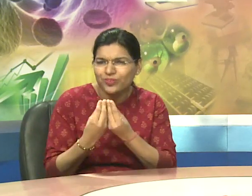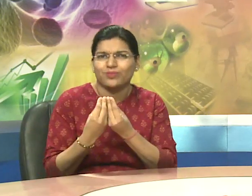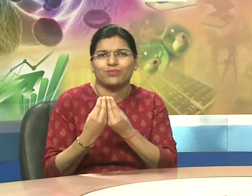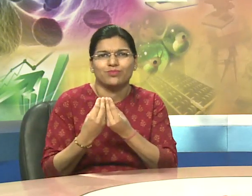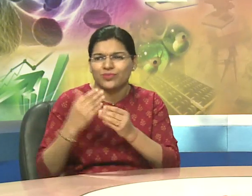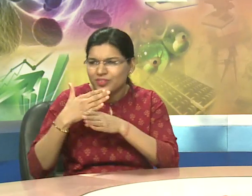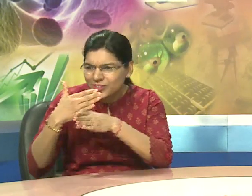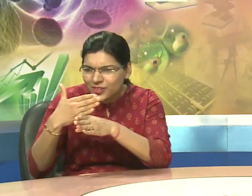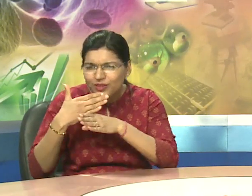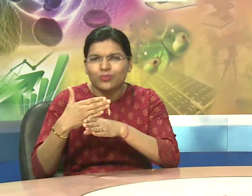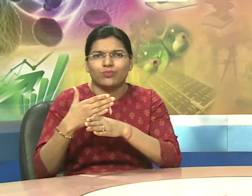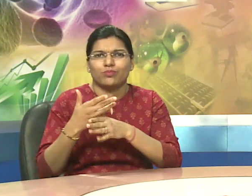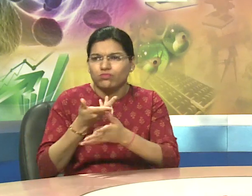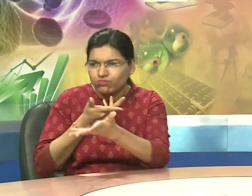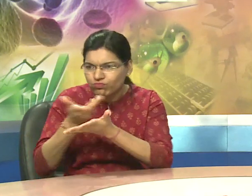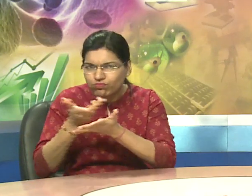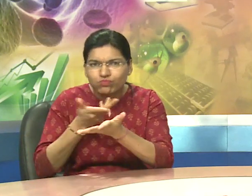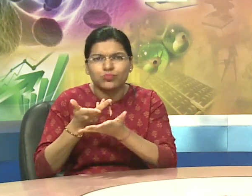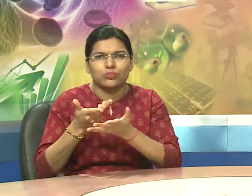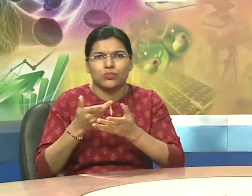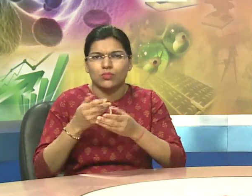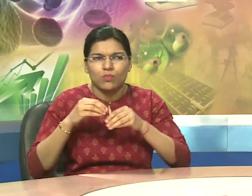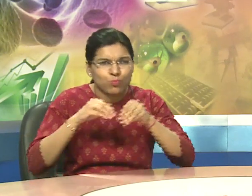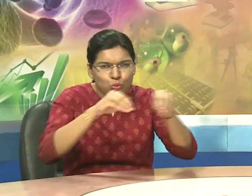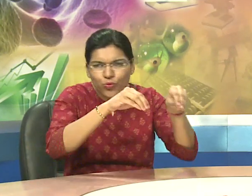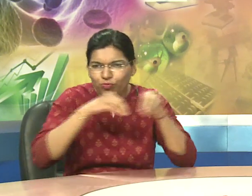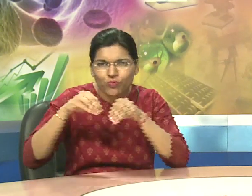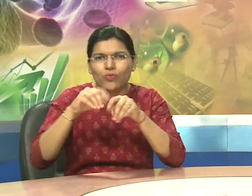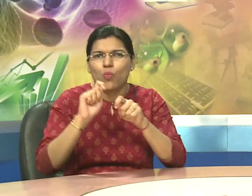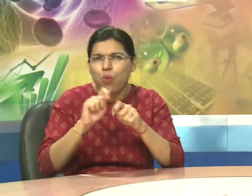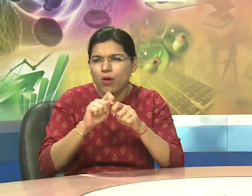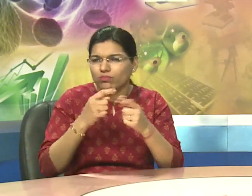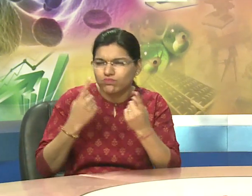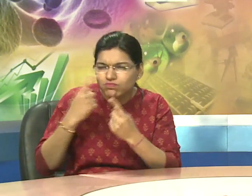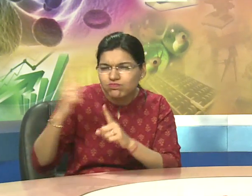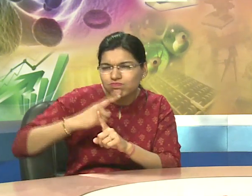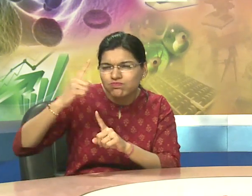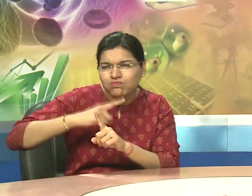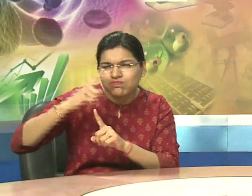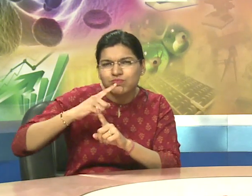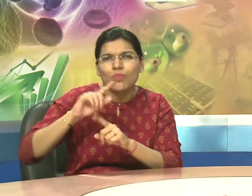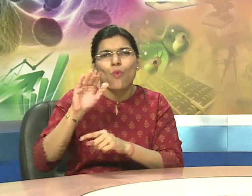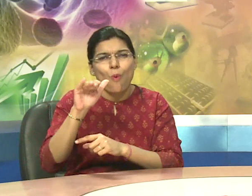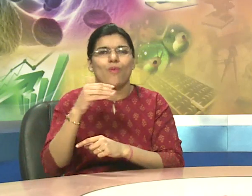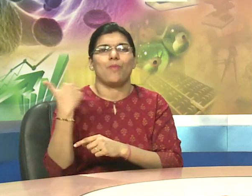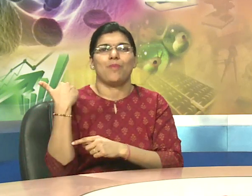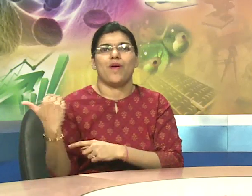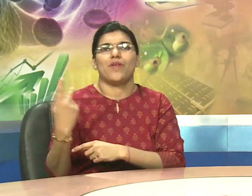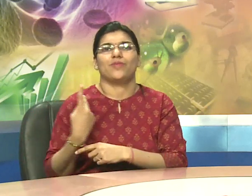who work together, who shares everything, discuss everything, move together, visits market